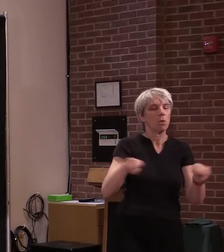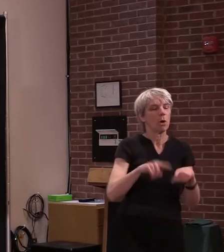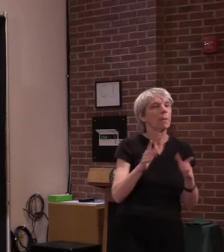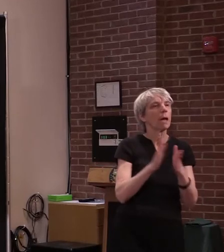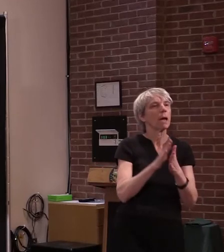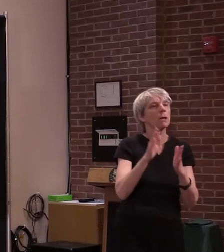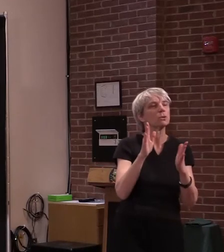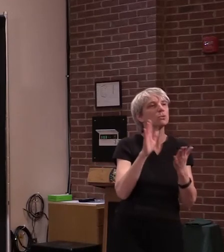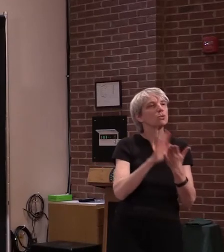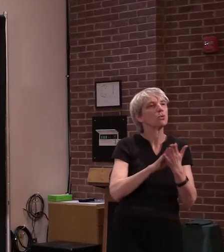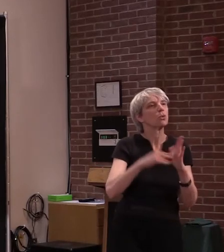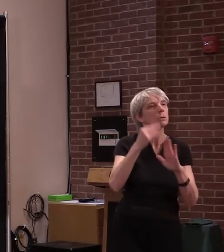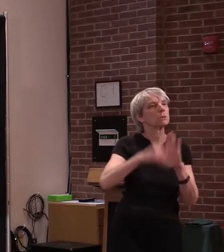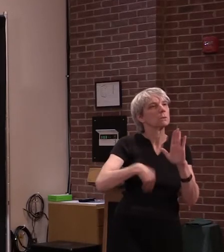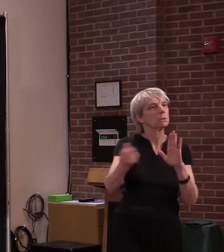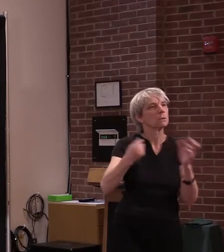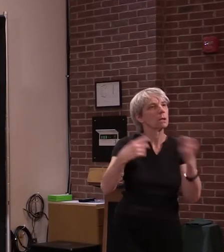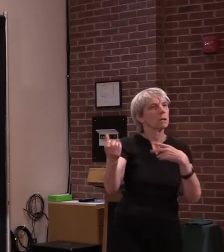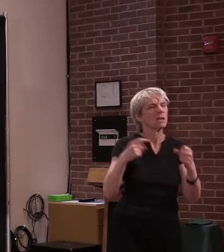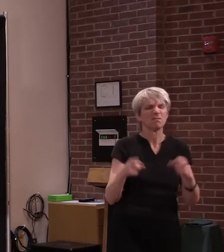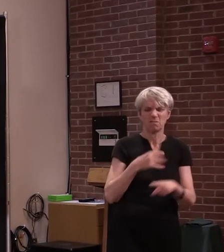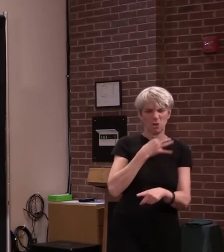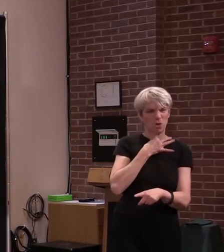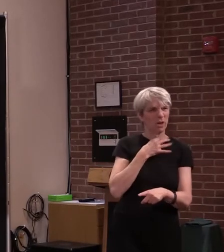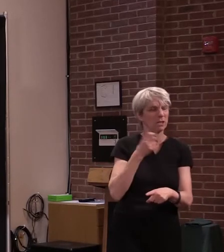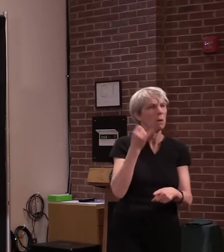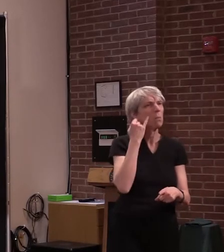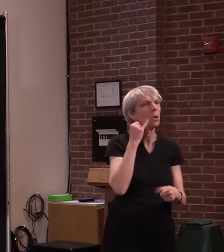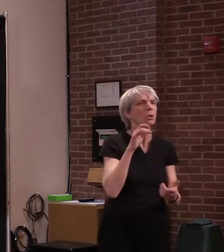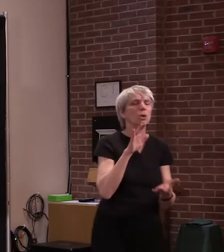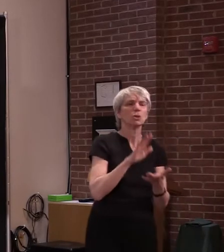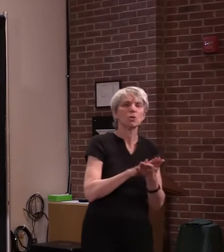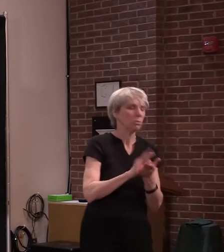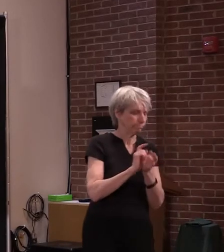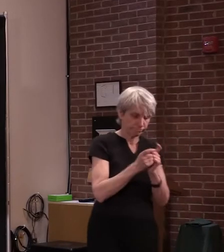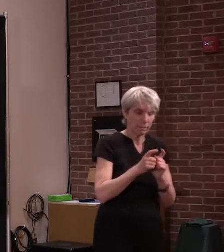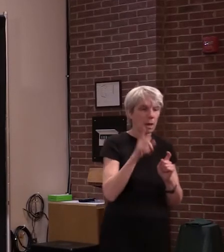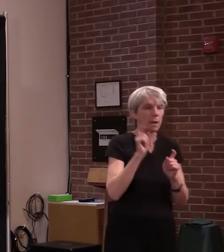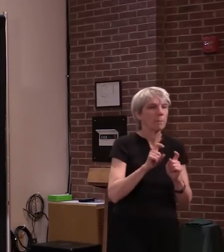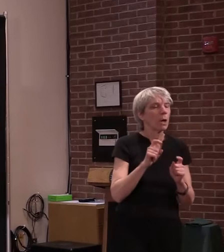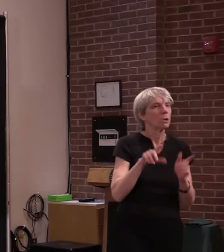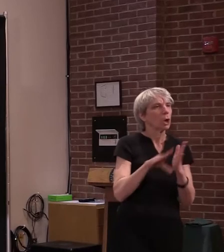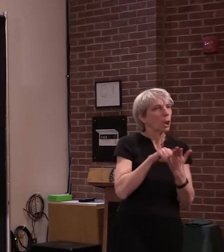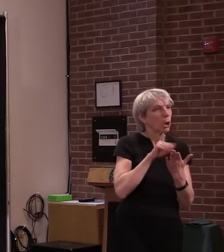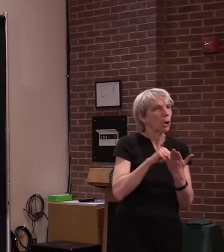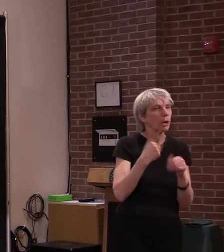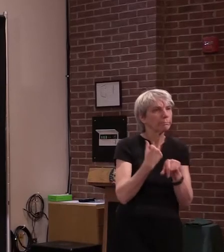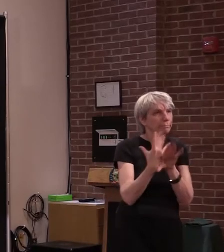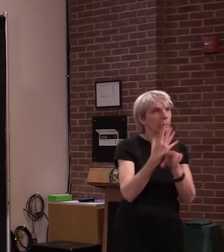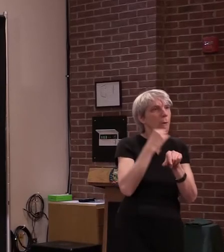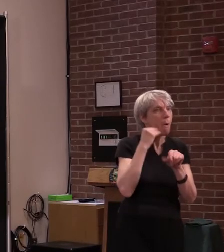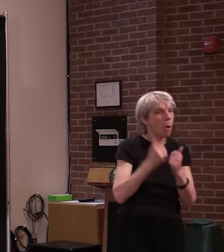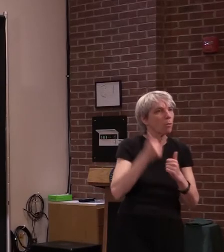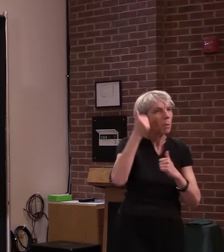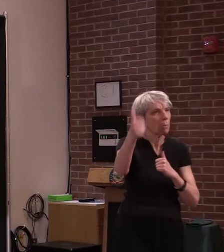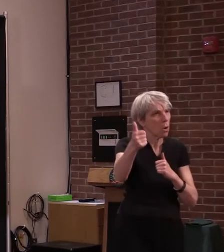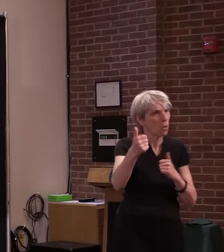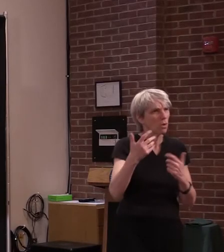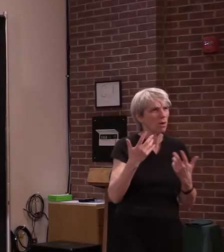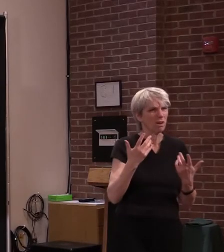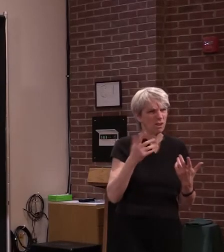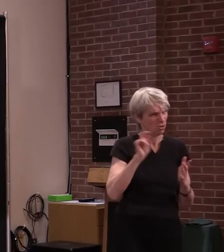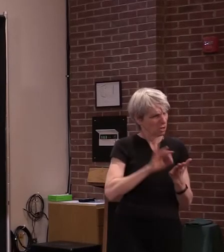remote days count for closure for kind of the waiver process? I mean, it's still better than forcing the school to close entirely,